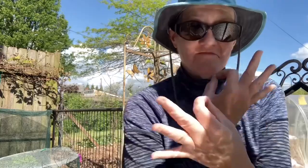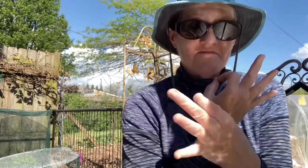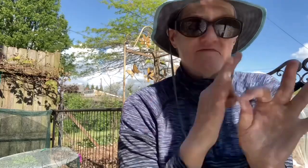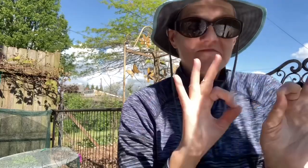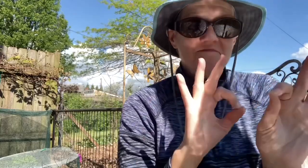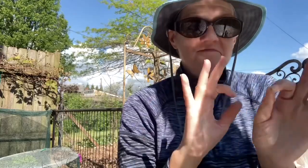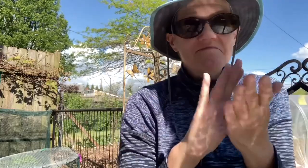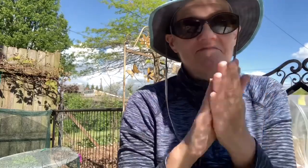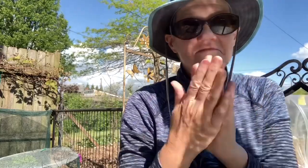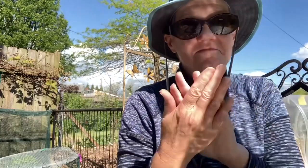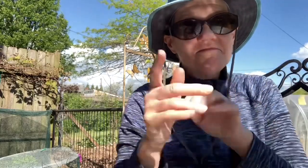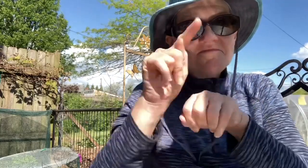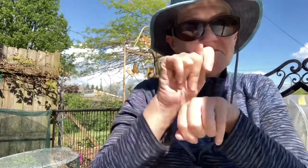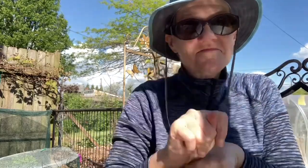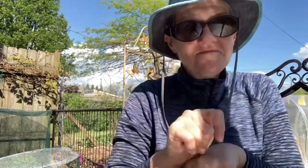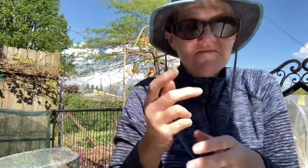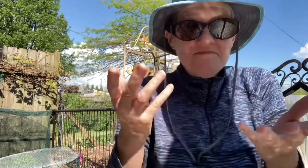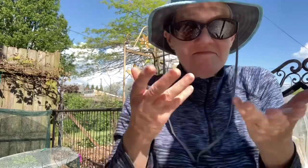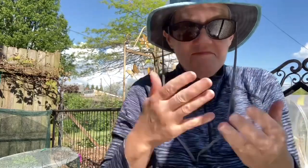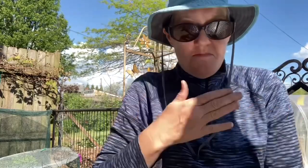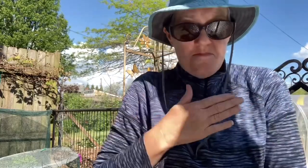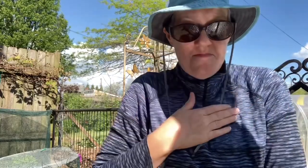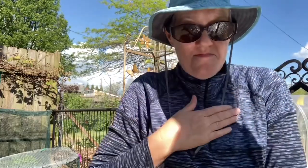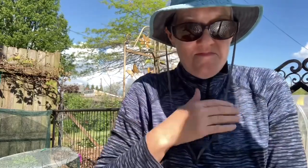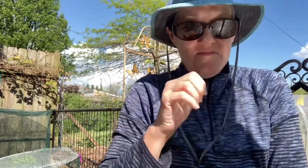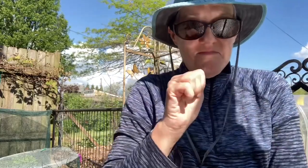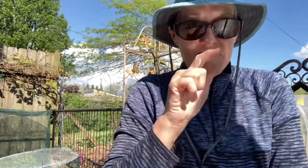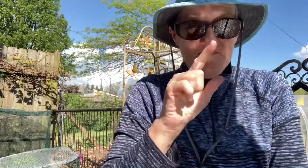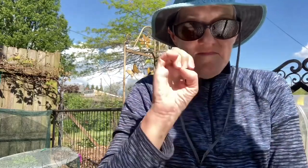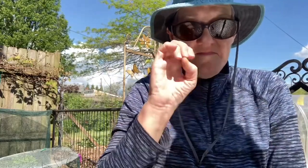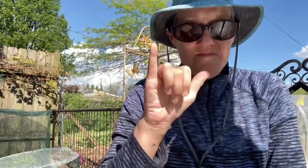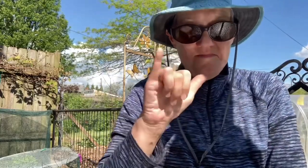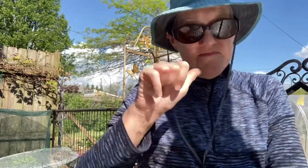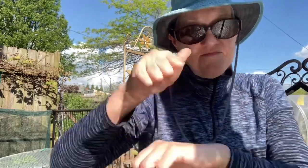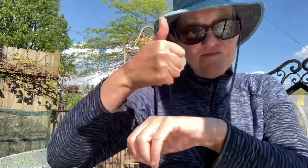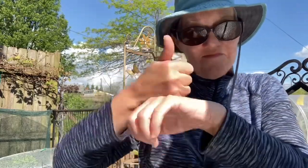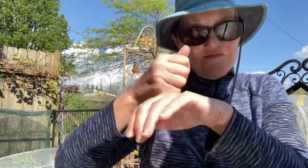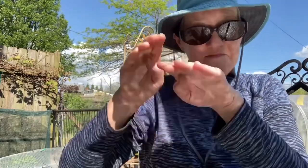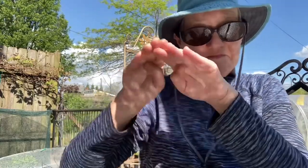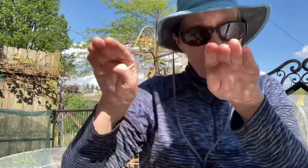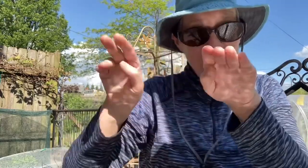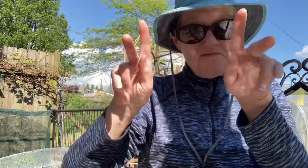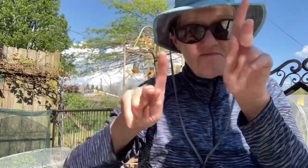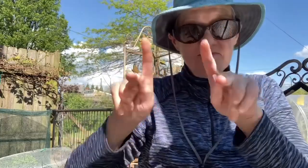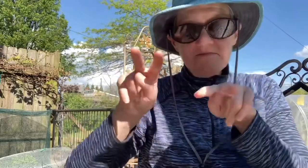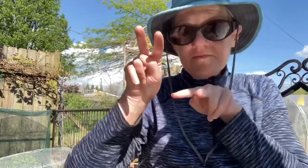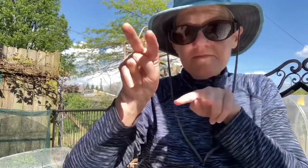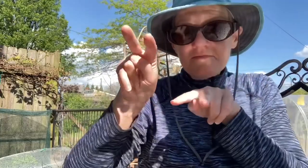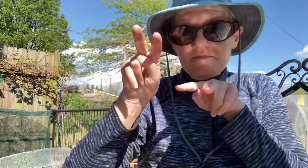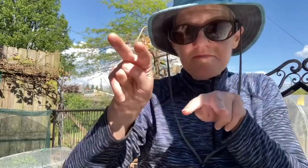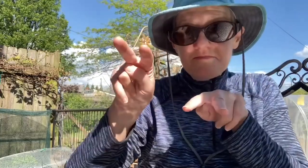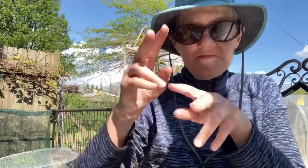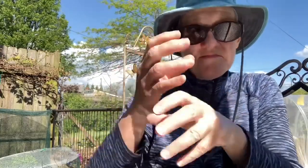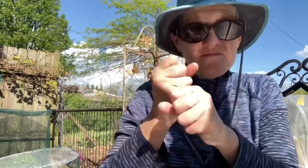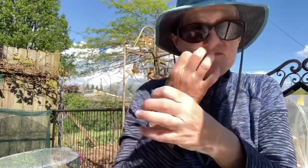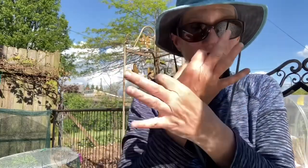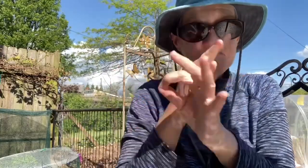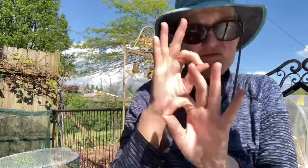to give away for free. It's become a tradition here, out in the alleyway, for people to look forward to